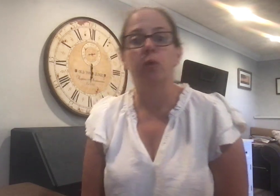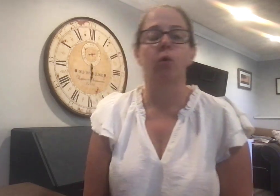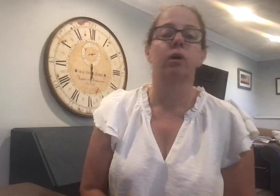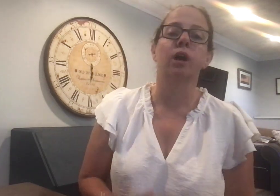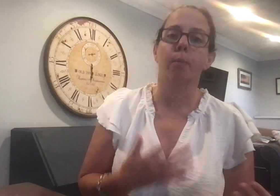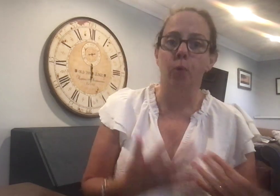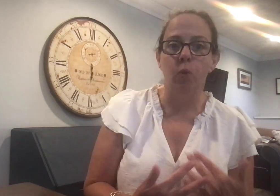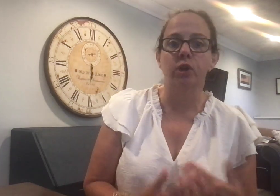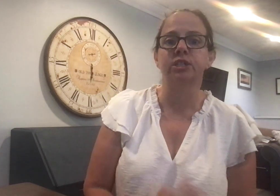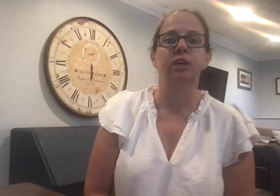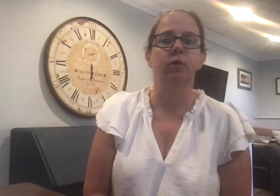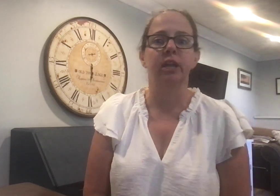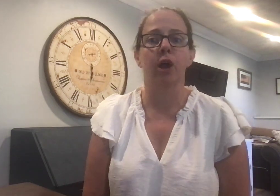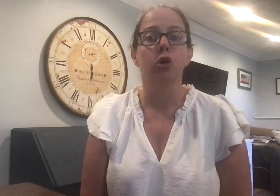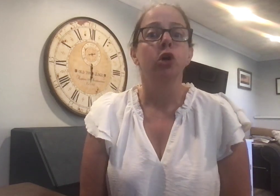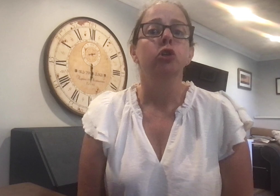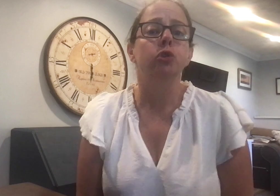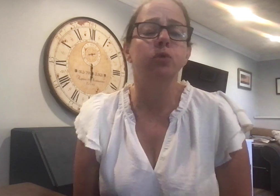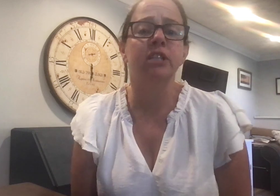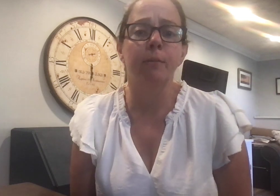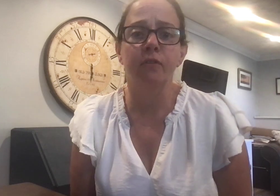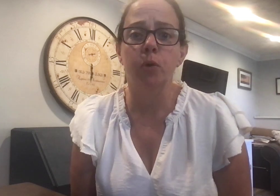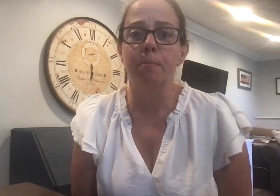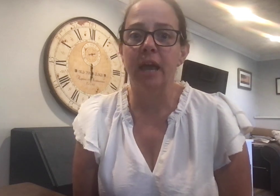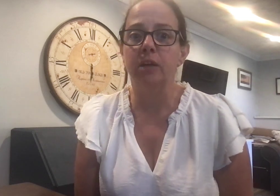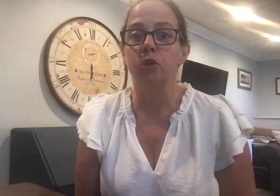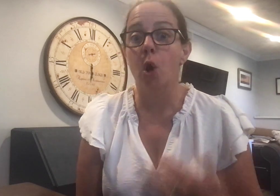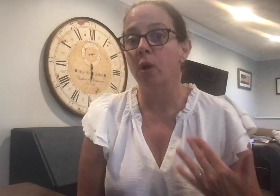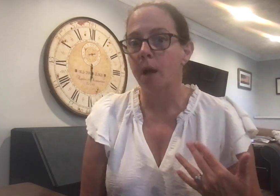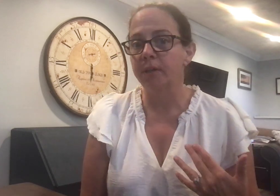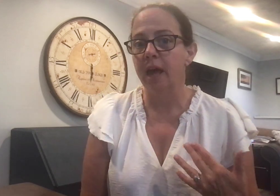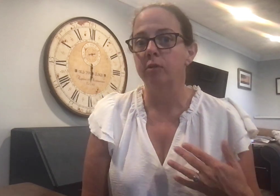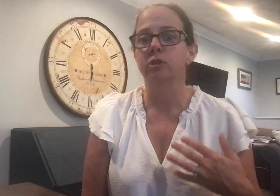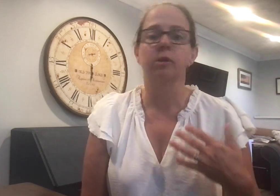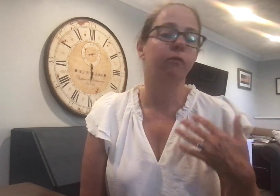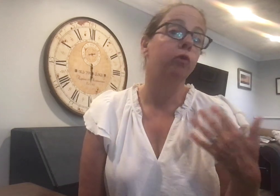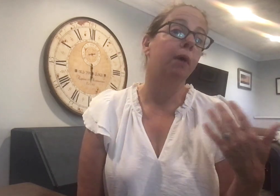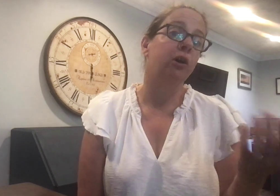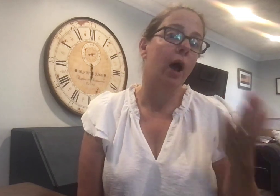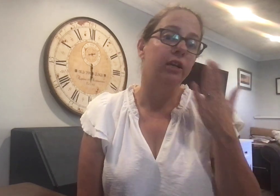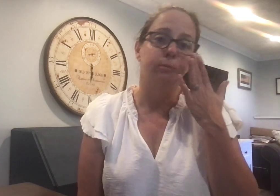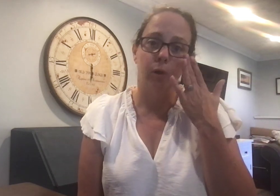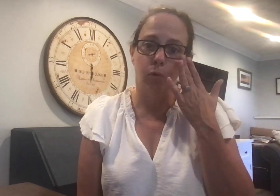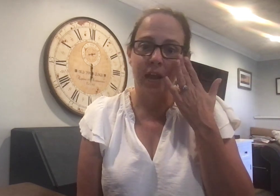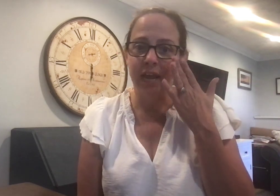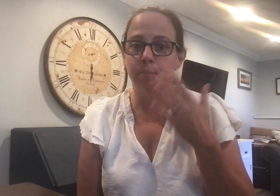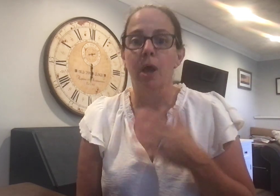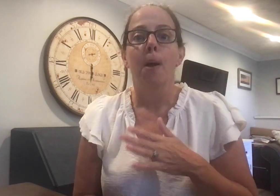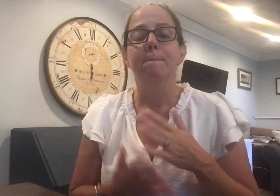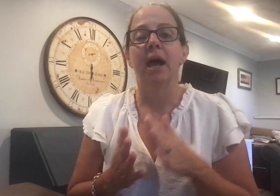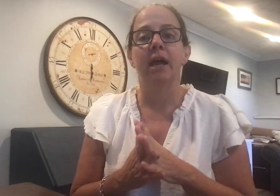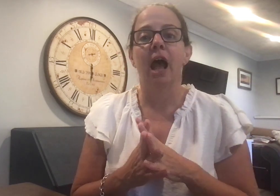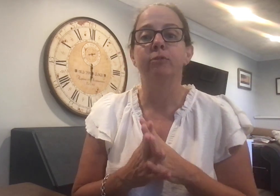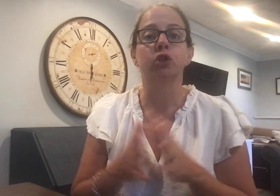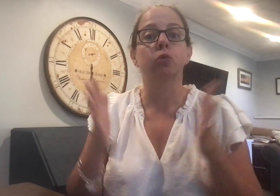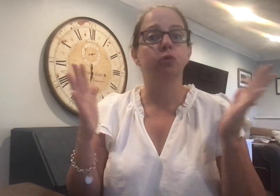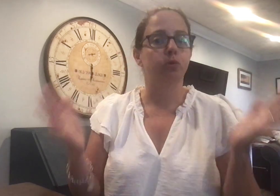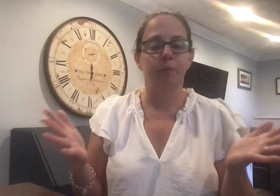or a couple words here and there. So some of you might know a couple letters, some of you might know how to spell your name, but I'm just going to assume that